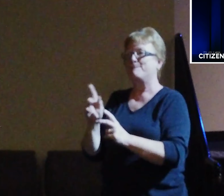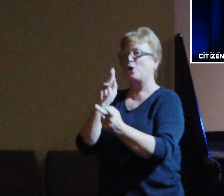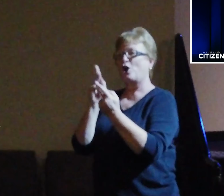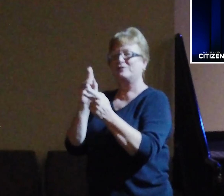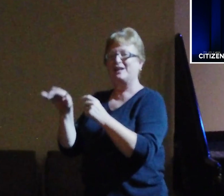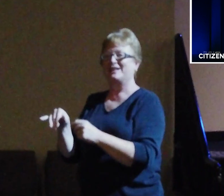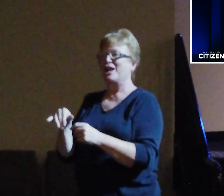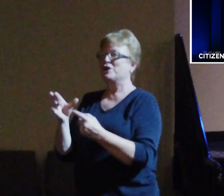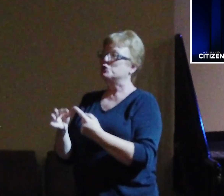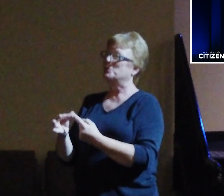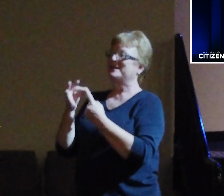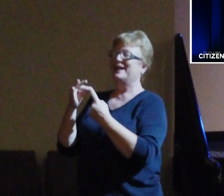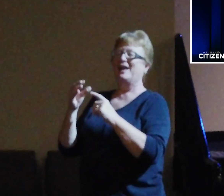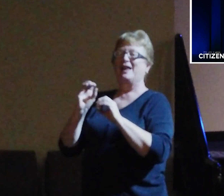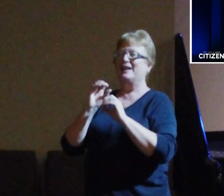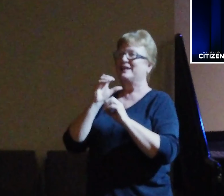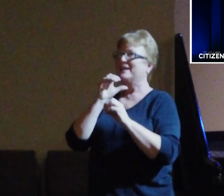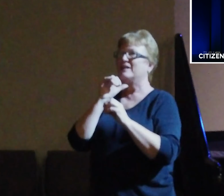lacking in nothing.